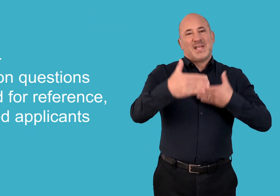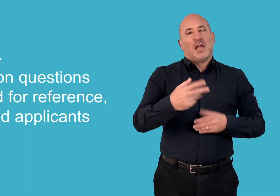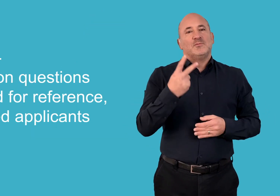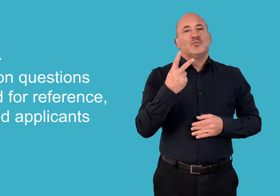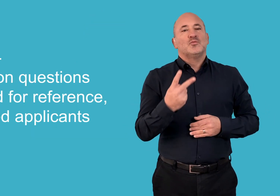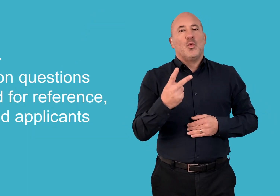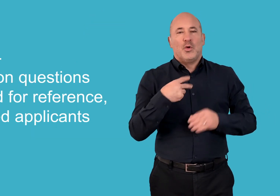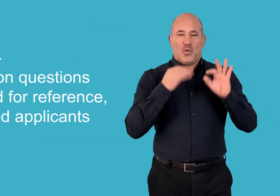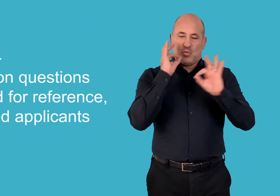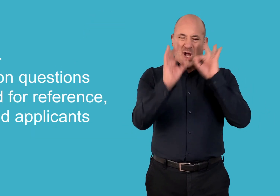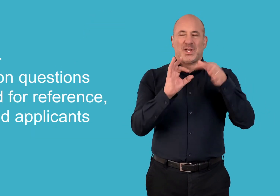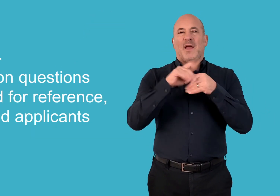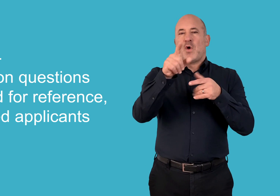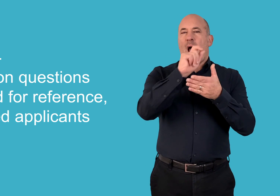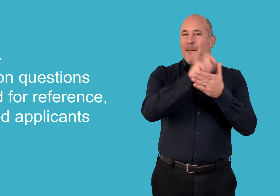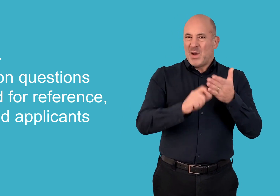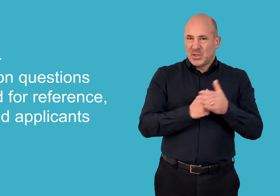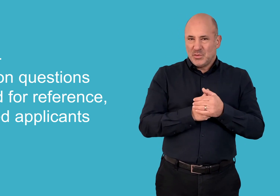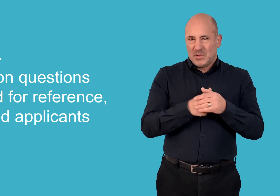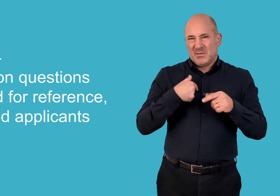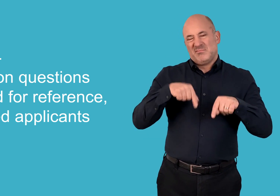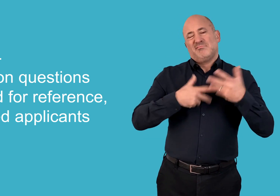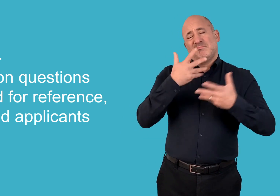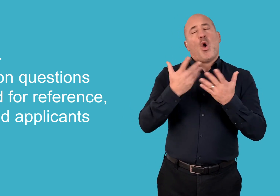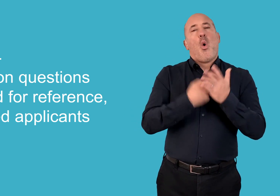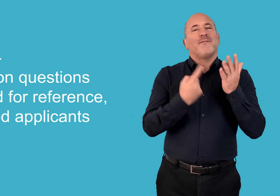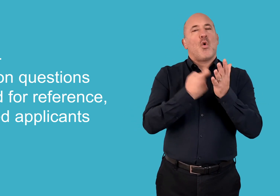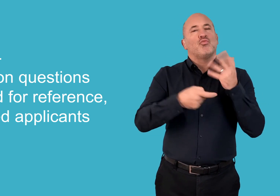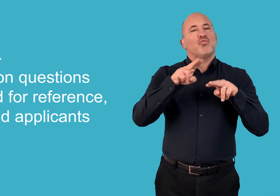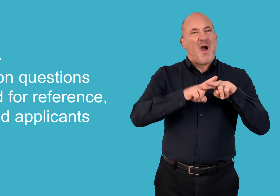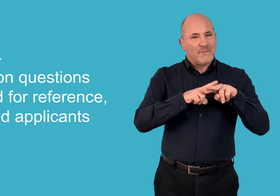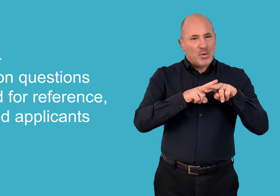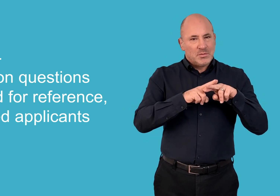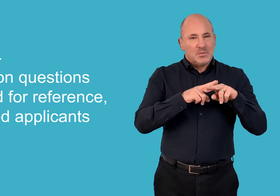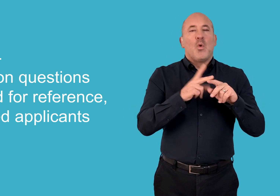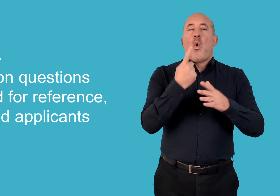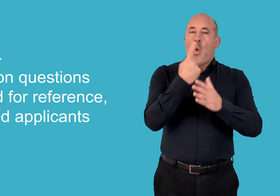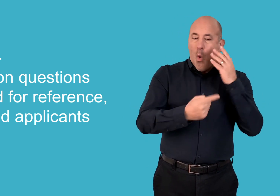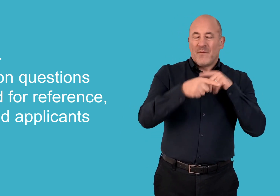Stage 2 Application Questions, provided for reference, shortlisted applicants only.